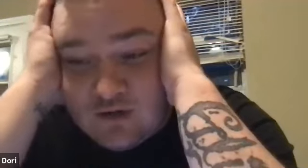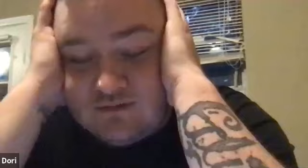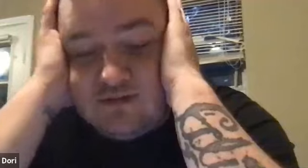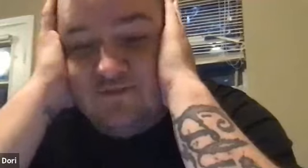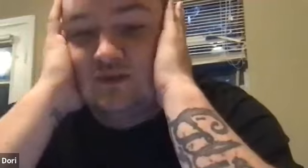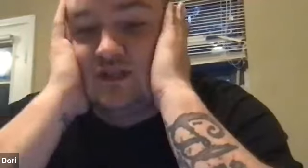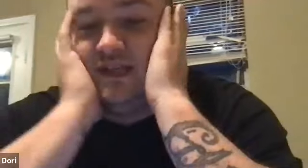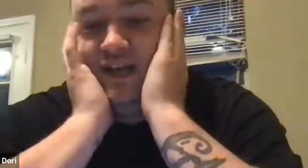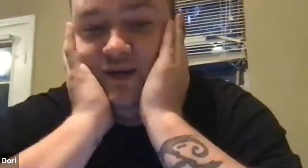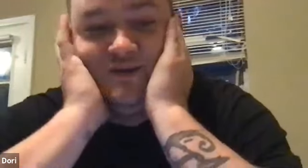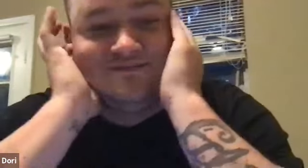No, unfortunately, no.